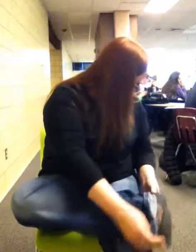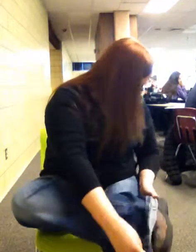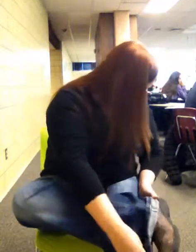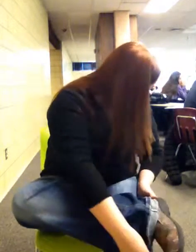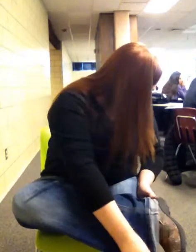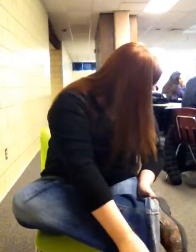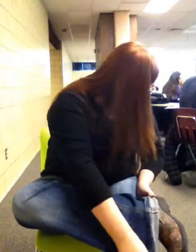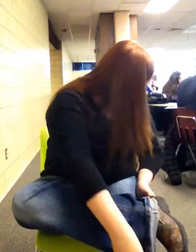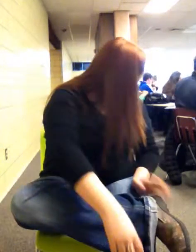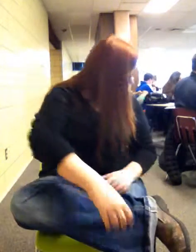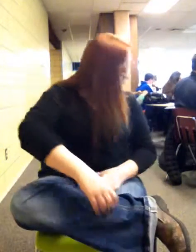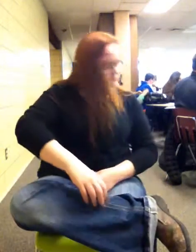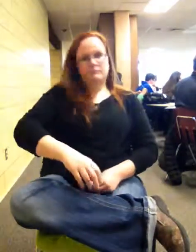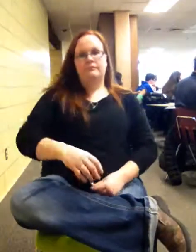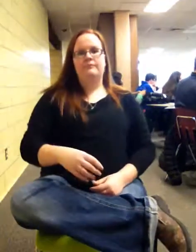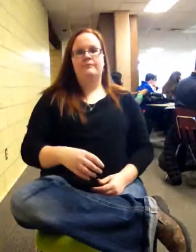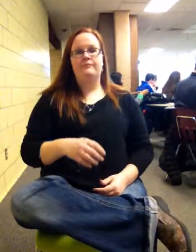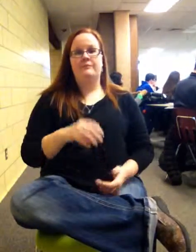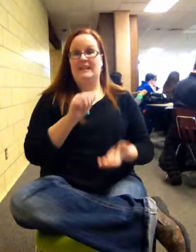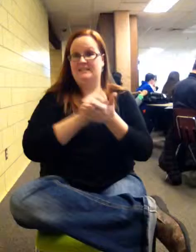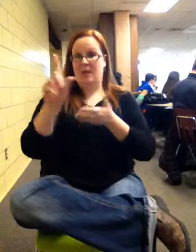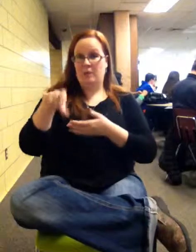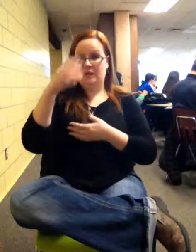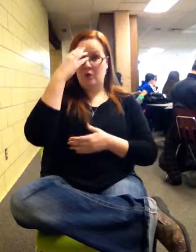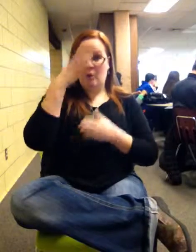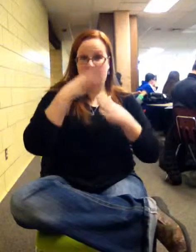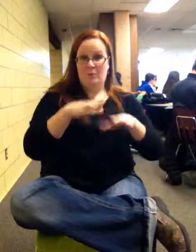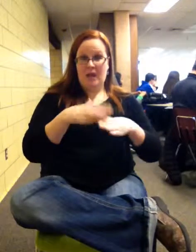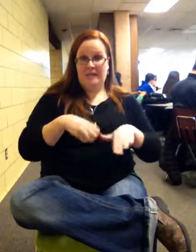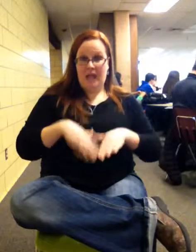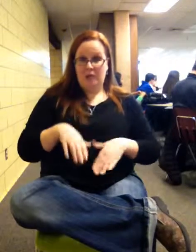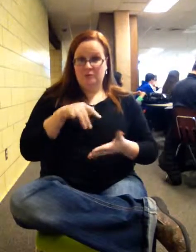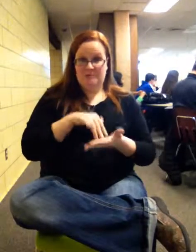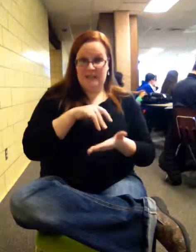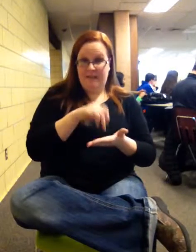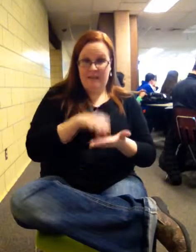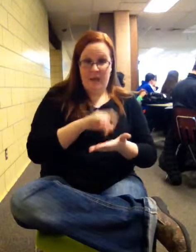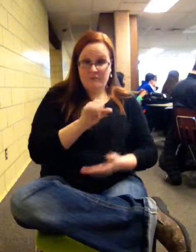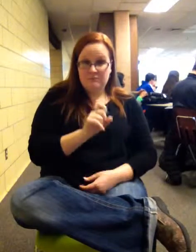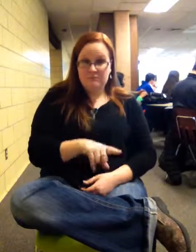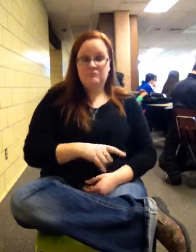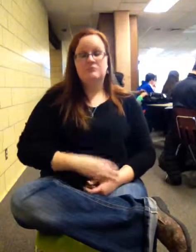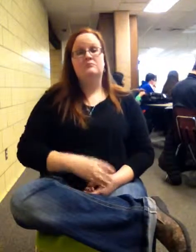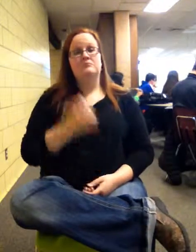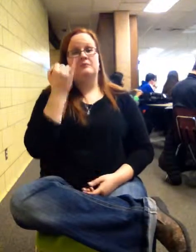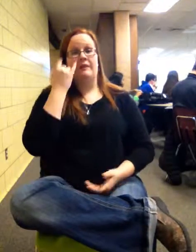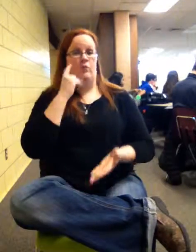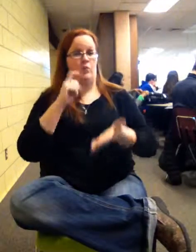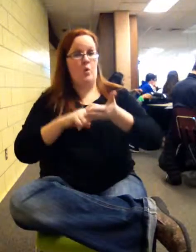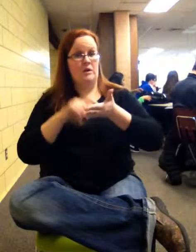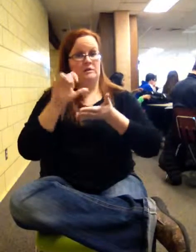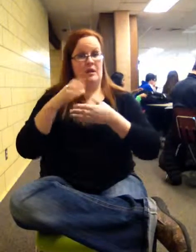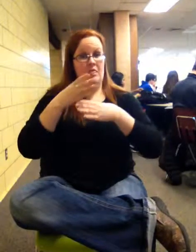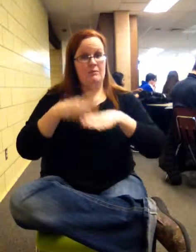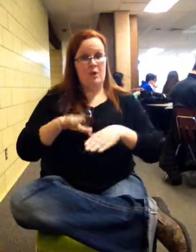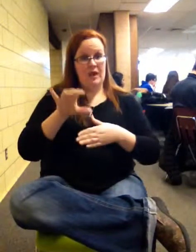Okay, so the question was, is that all you guys need to know is the breakdown, study that? If you notice on the breakdown, I'm saying that all reading that I've